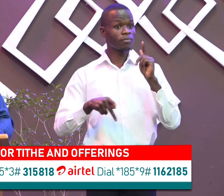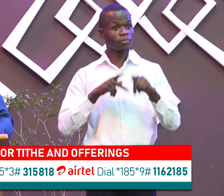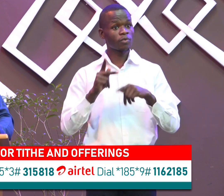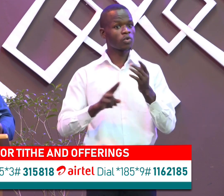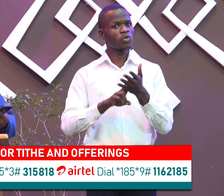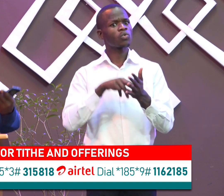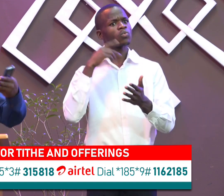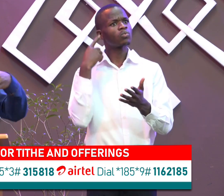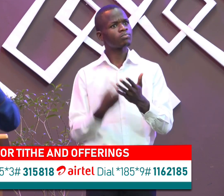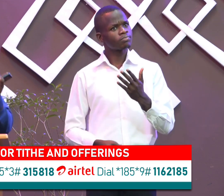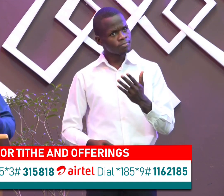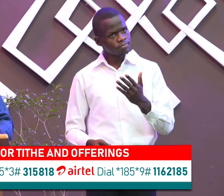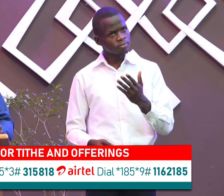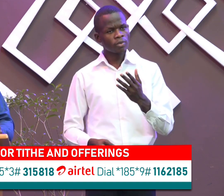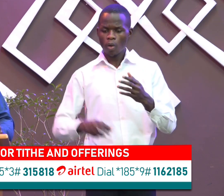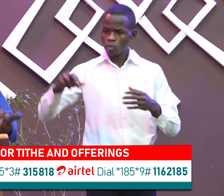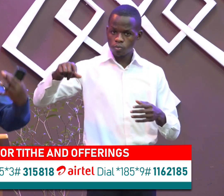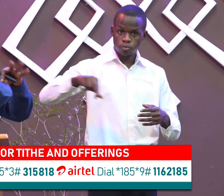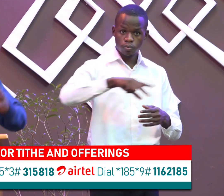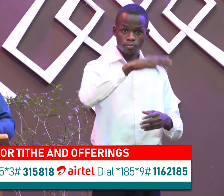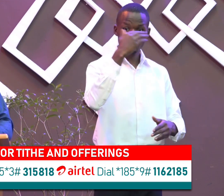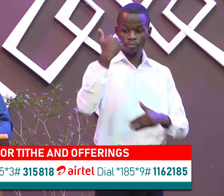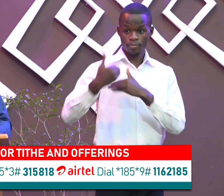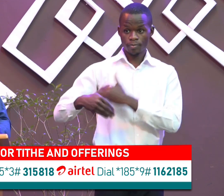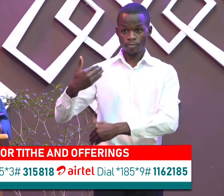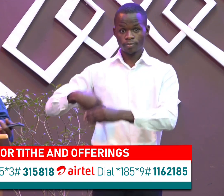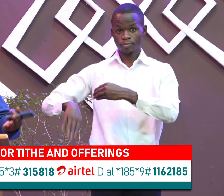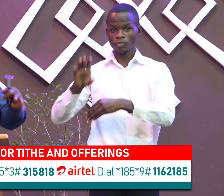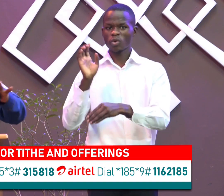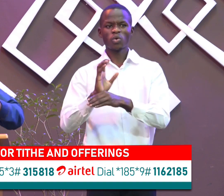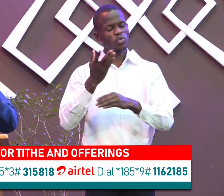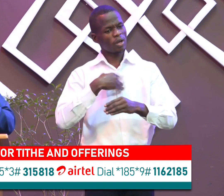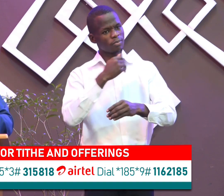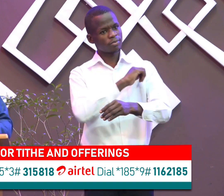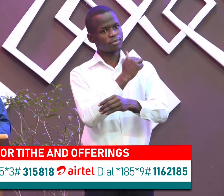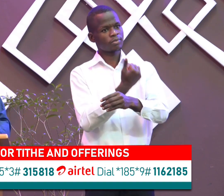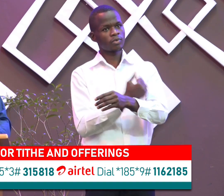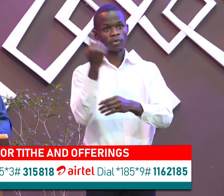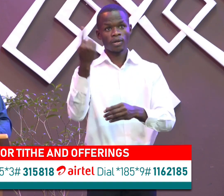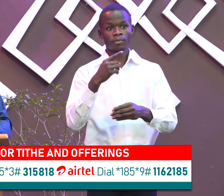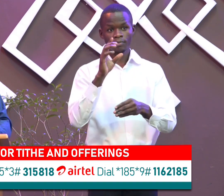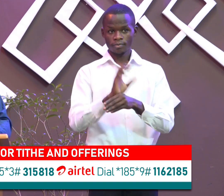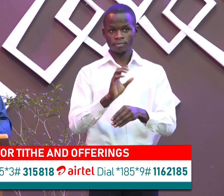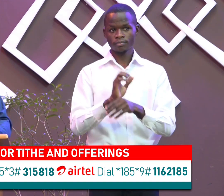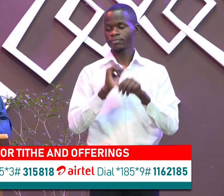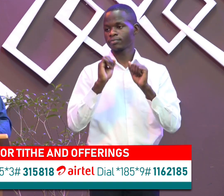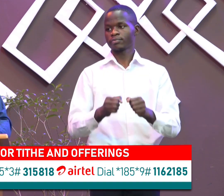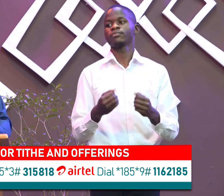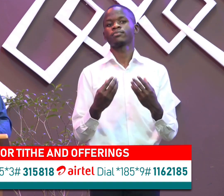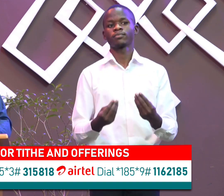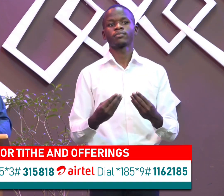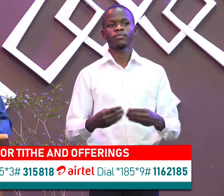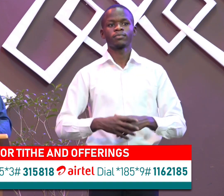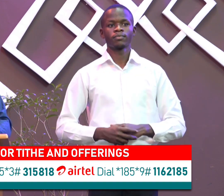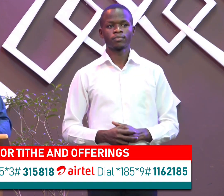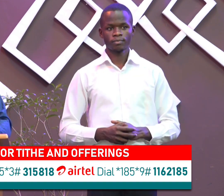ng'osobola okuyita okumpi n'ekkanisa ng'olina obusobozi obusobola okuyisa ku kkanisa. So that means